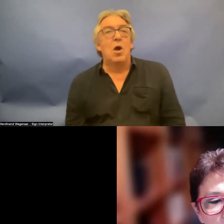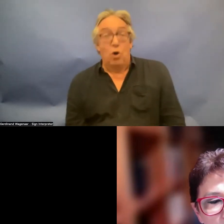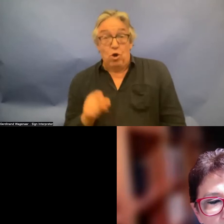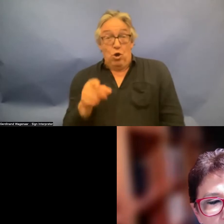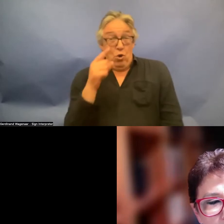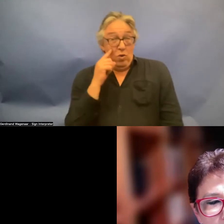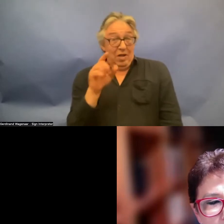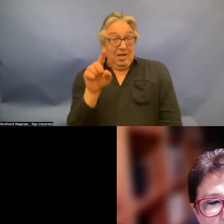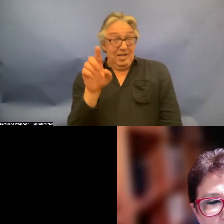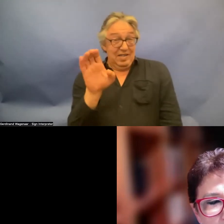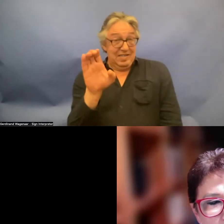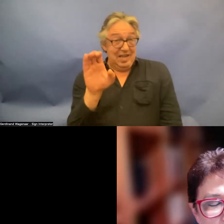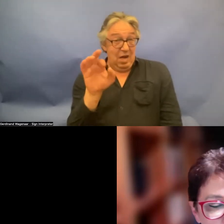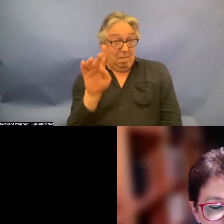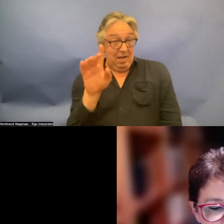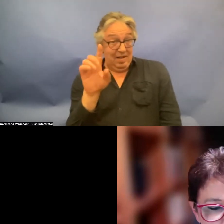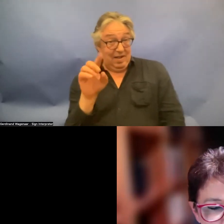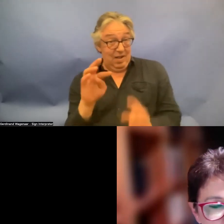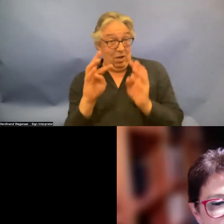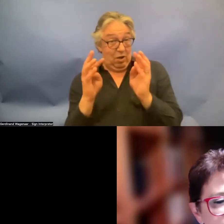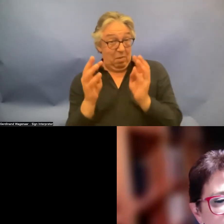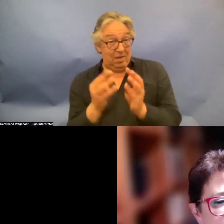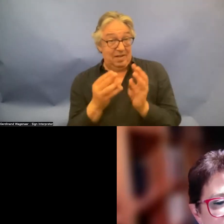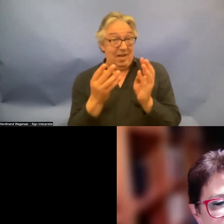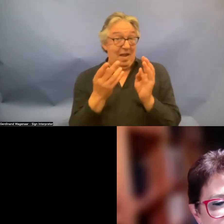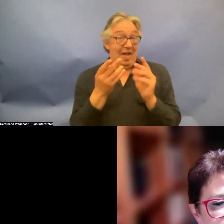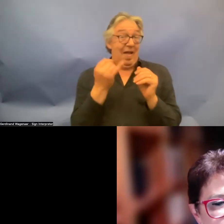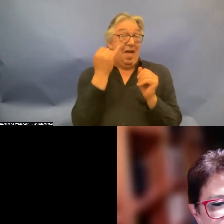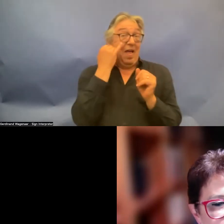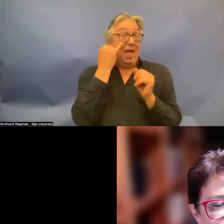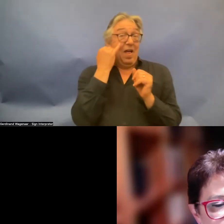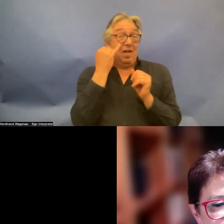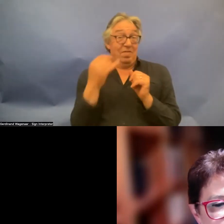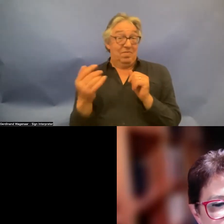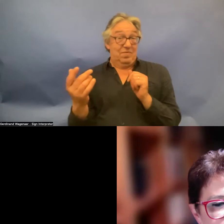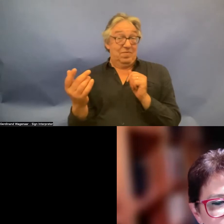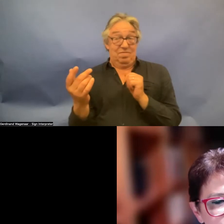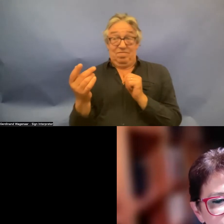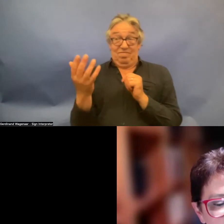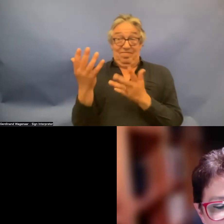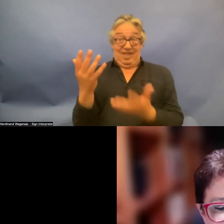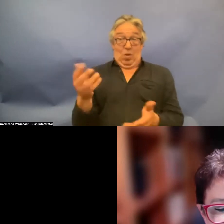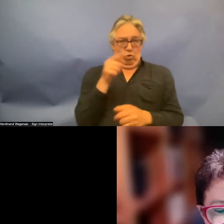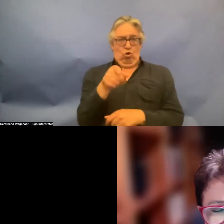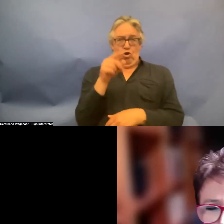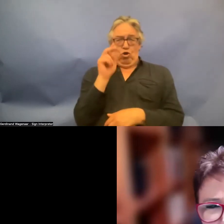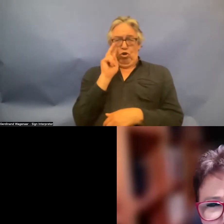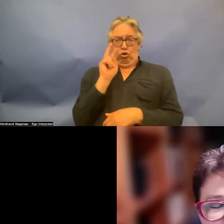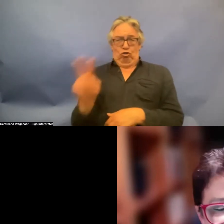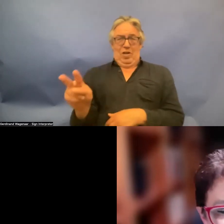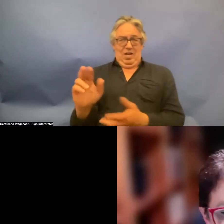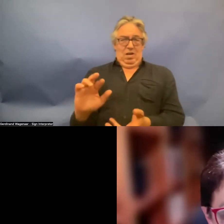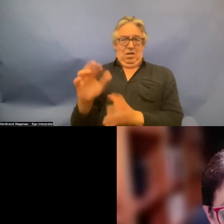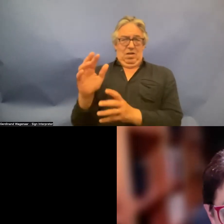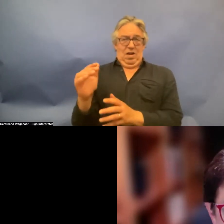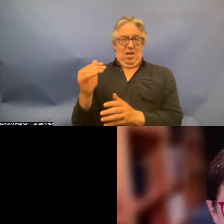any action if there are violations of the CRPD, like this MOU, the Memorandum of Understanding? Could